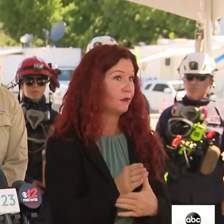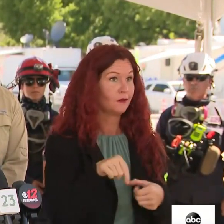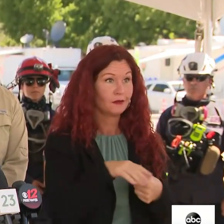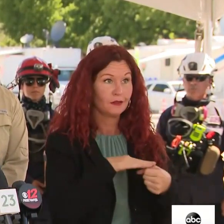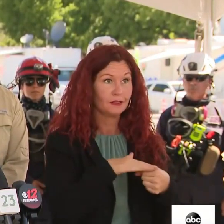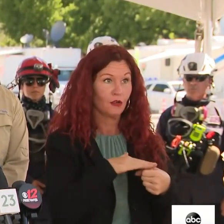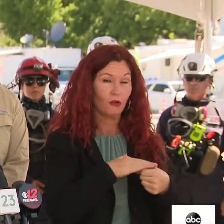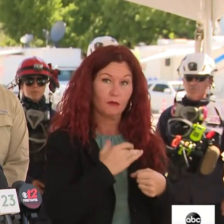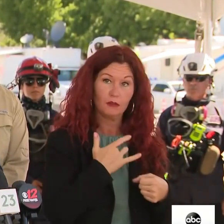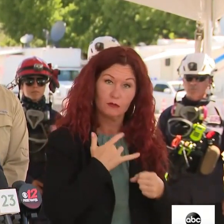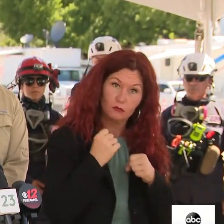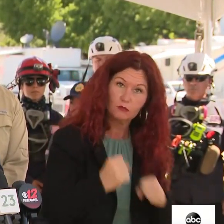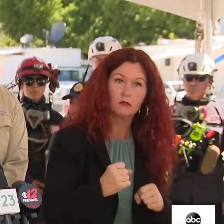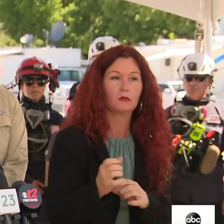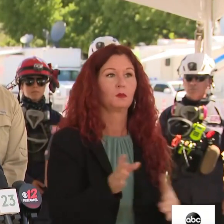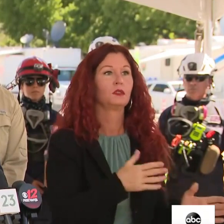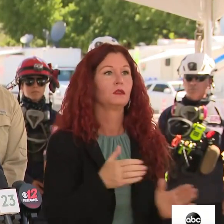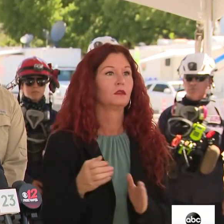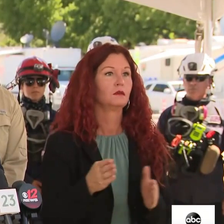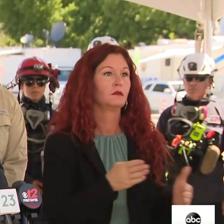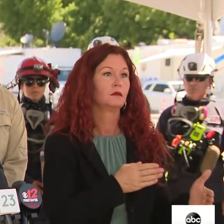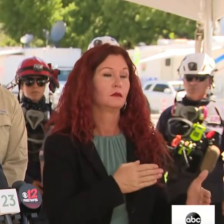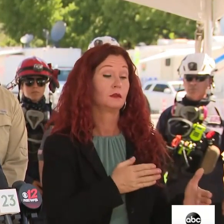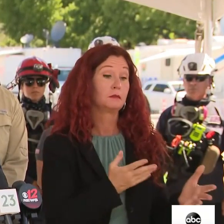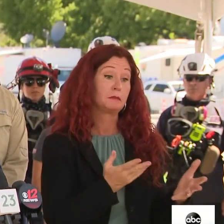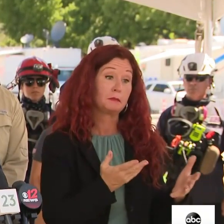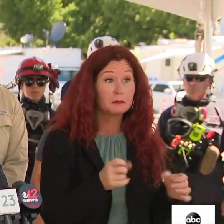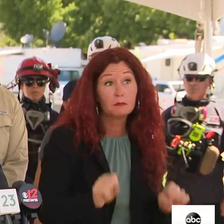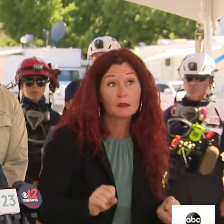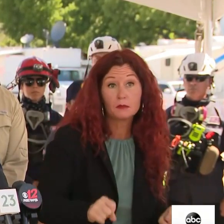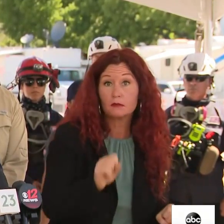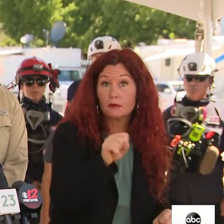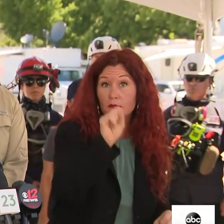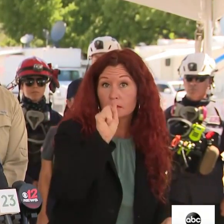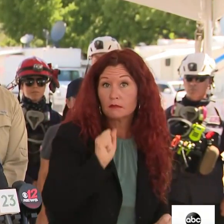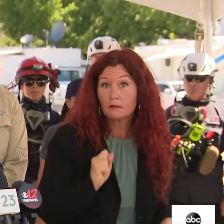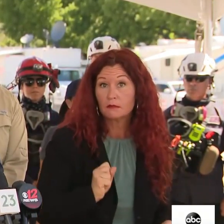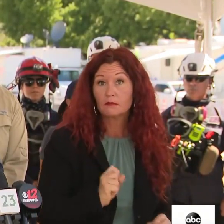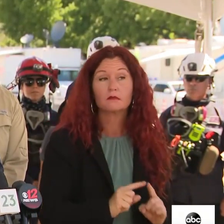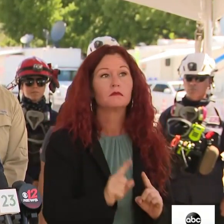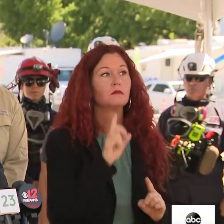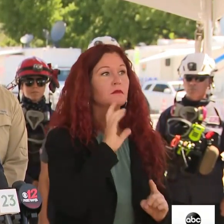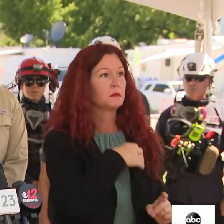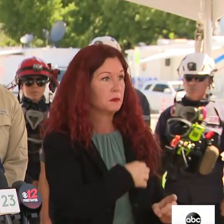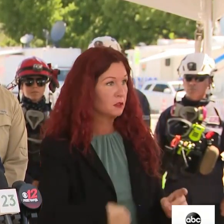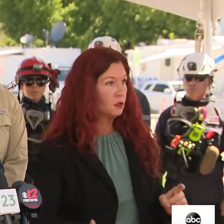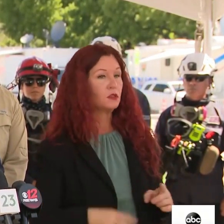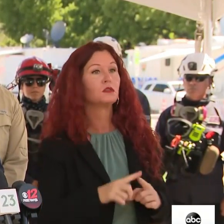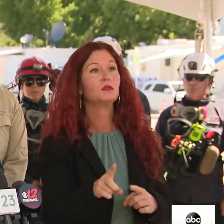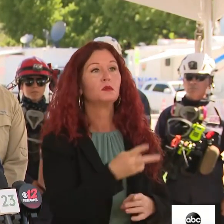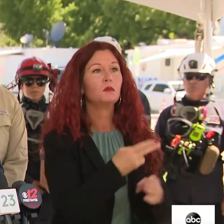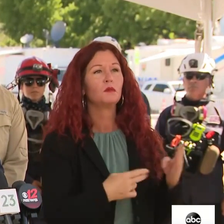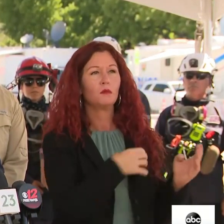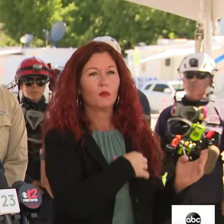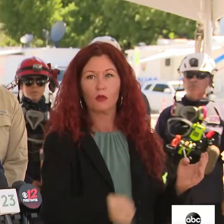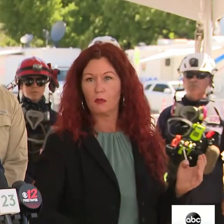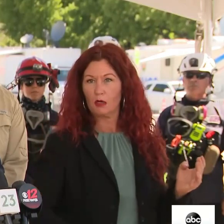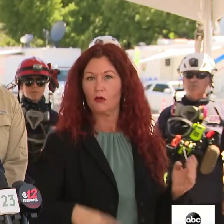definitely a possibility. And so I know the mayor and both mayors have